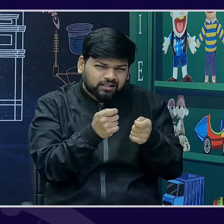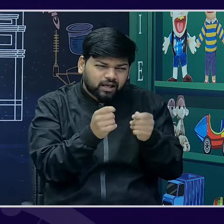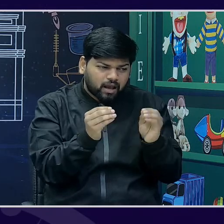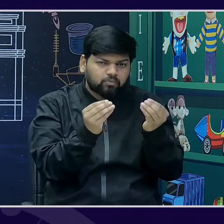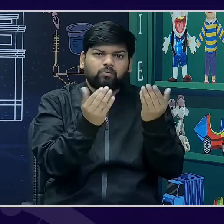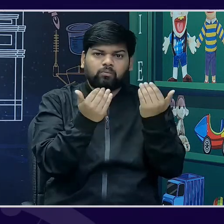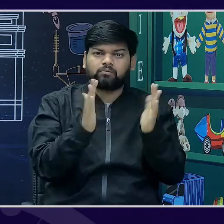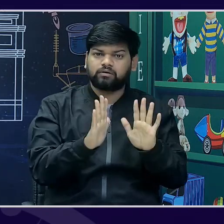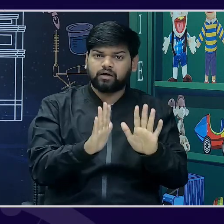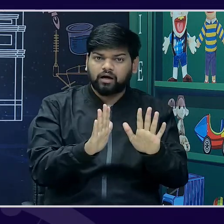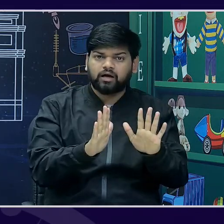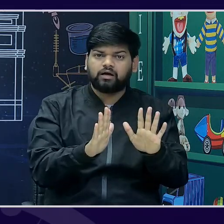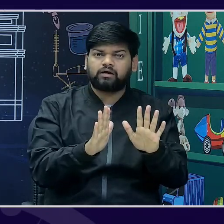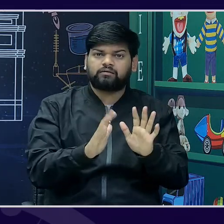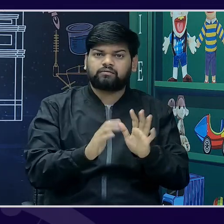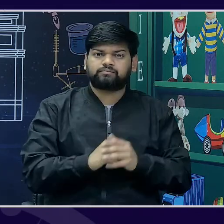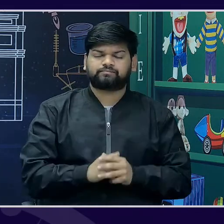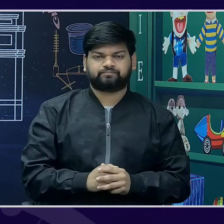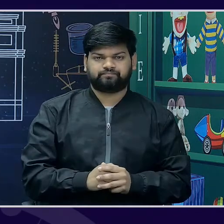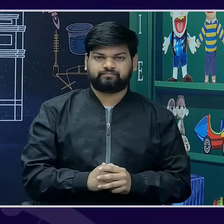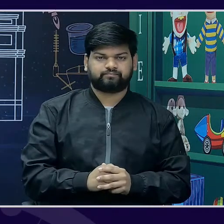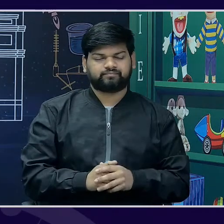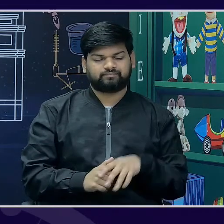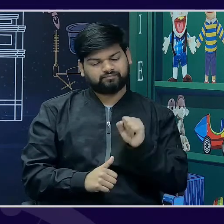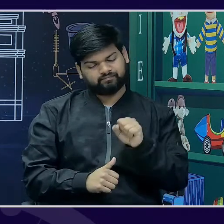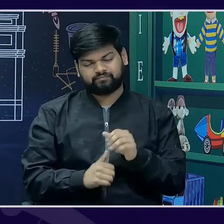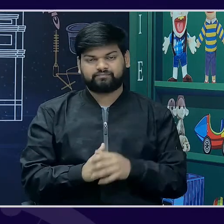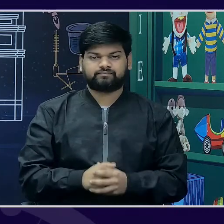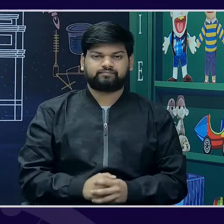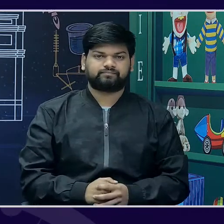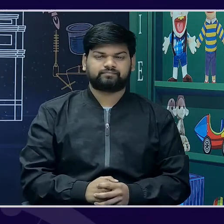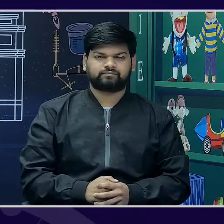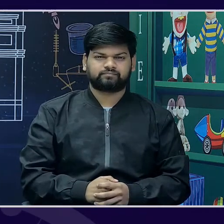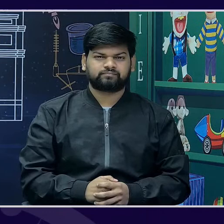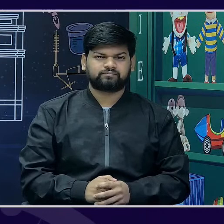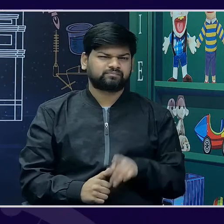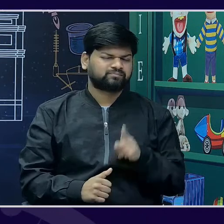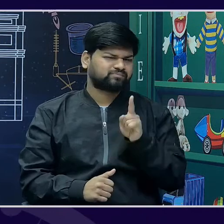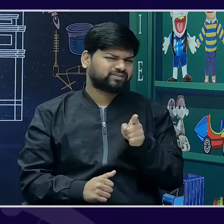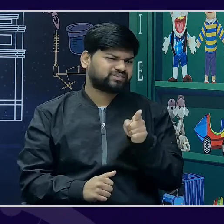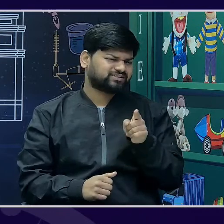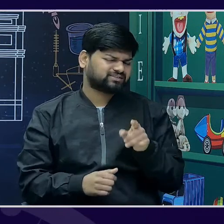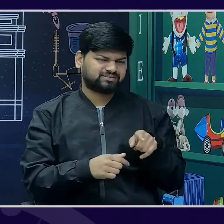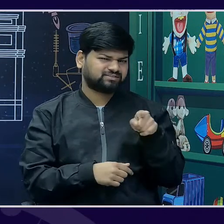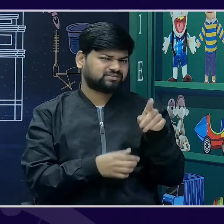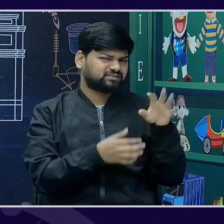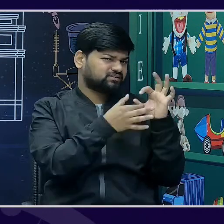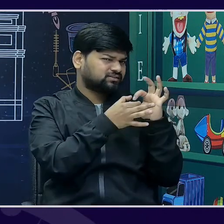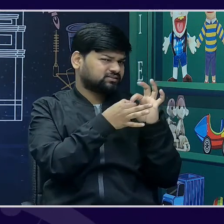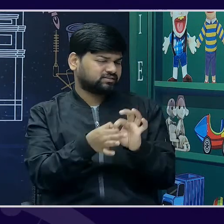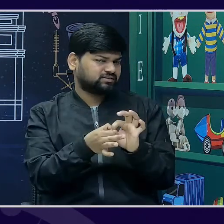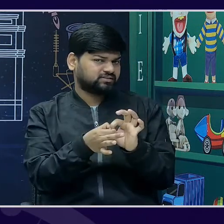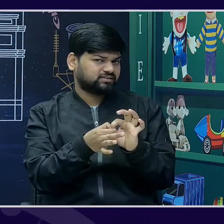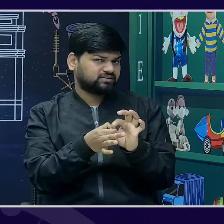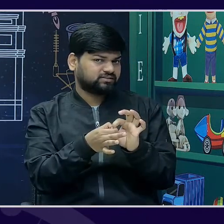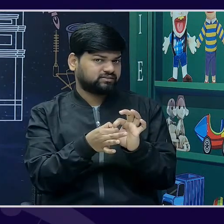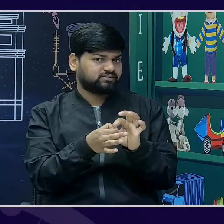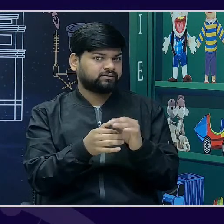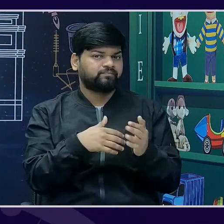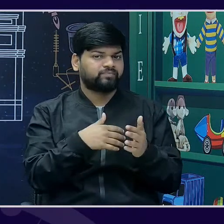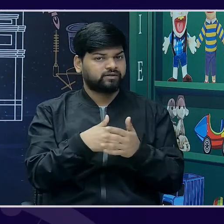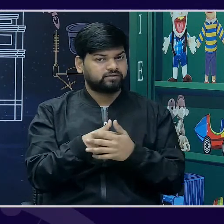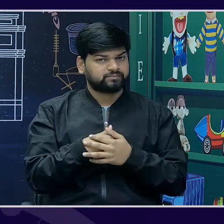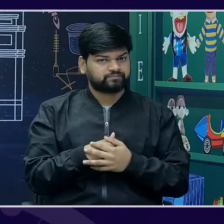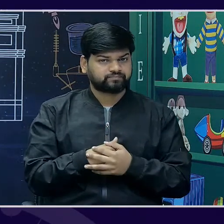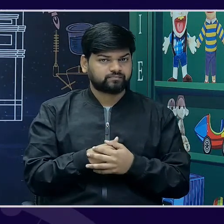life. Of course, sir. So, with regard to that, sir, how early can we identify the